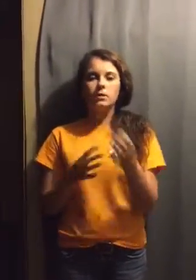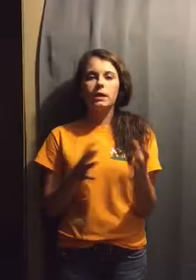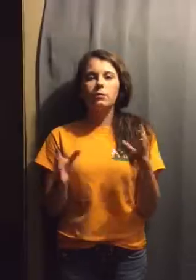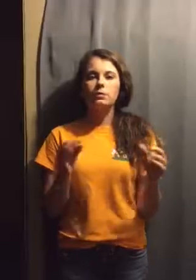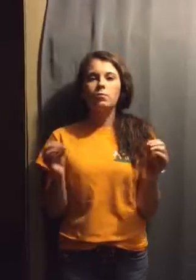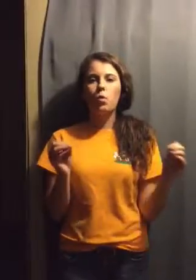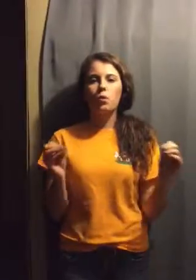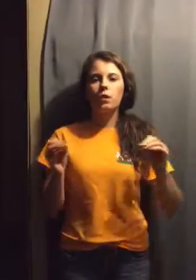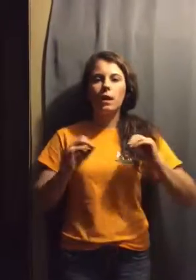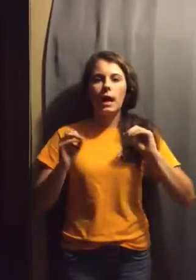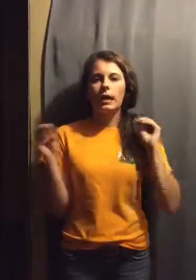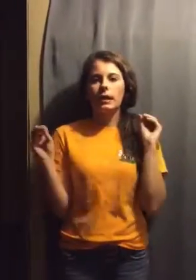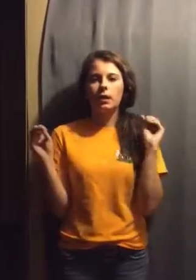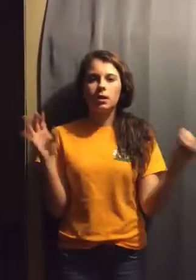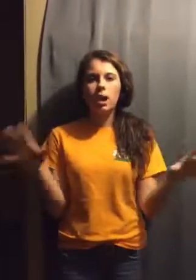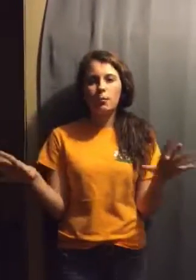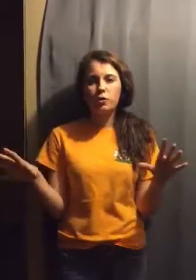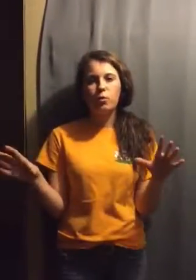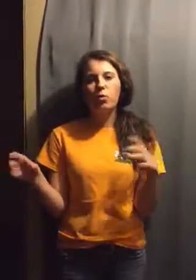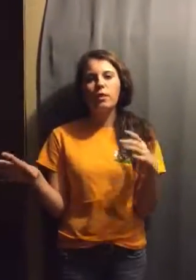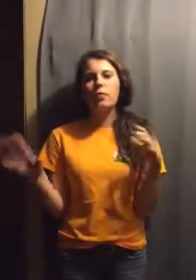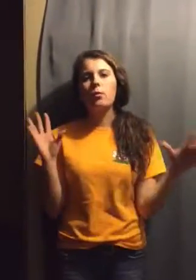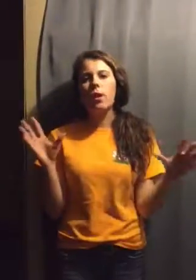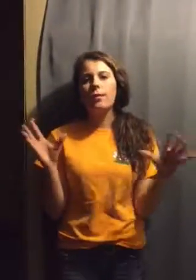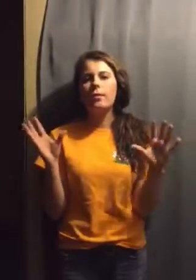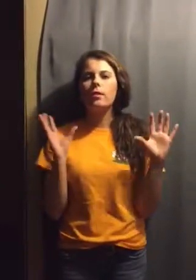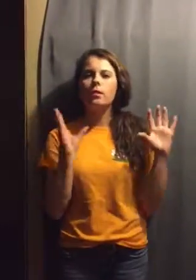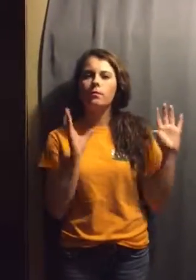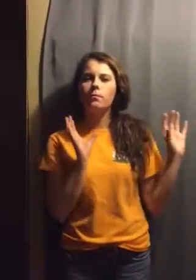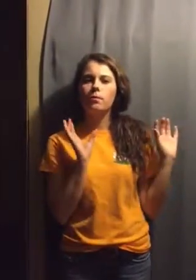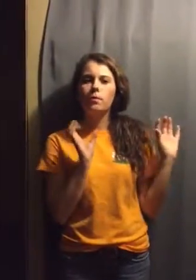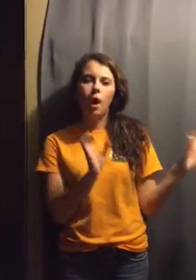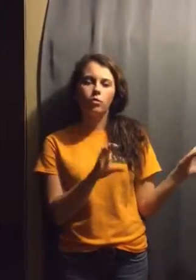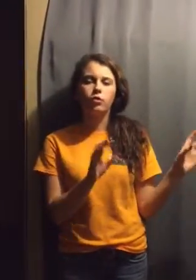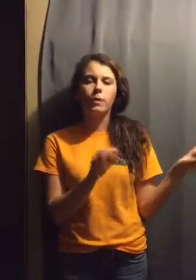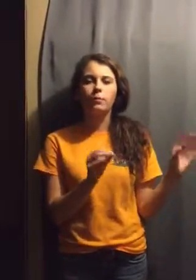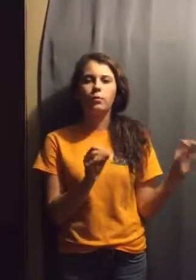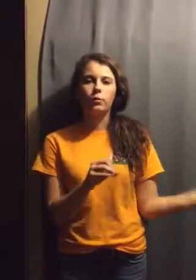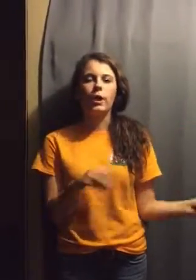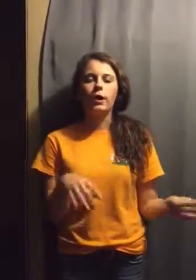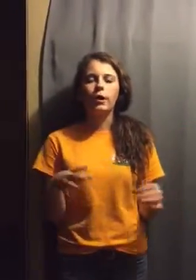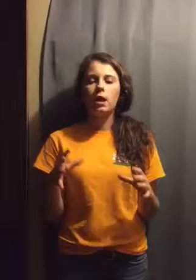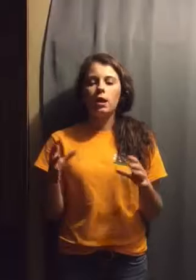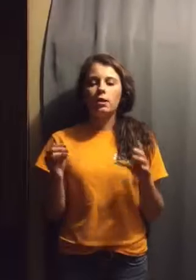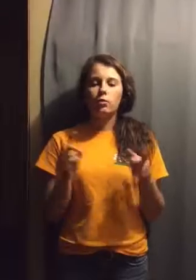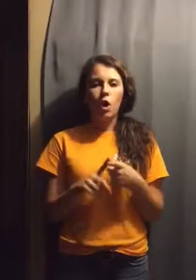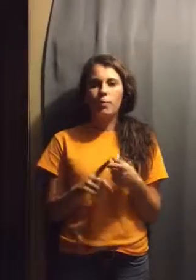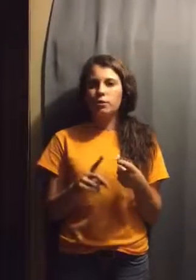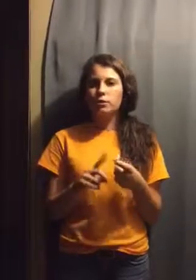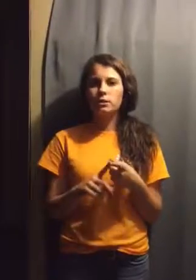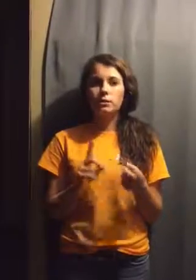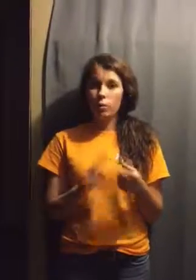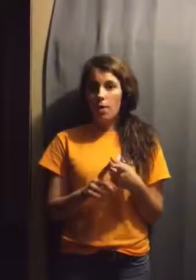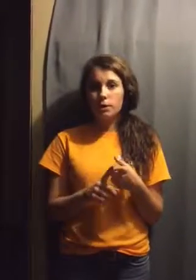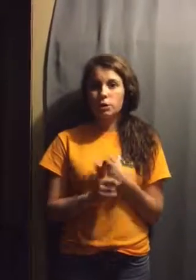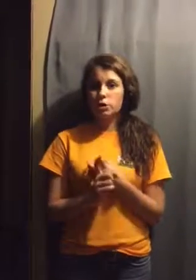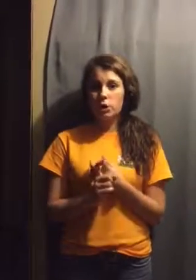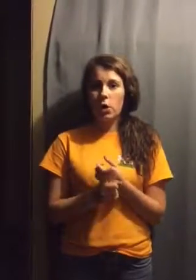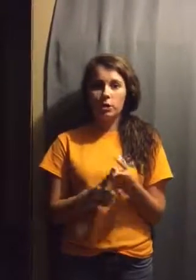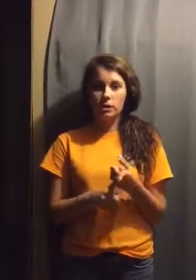It was more like comfortable than what the older people would wear. The rompers